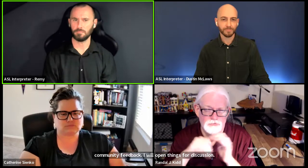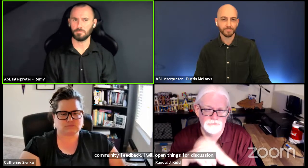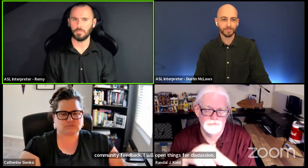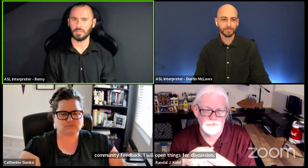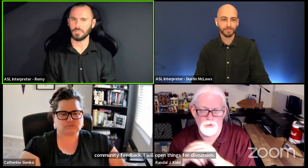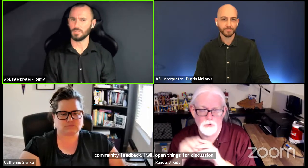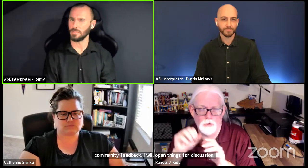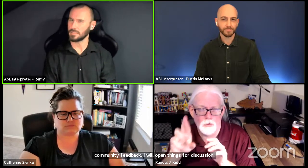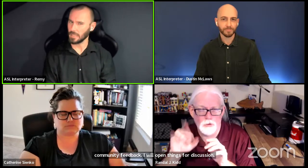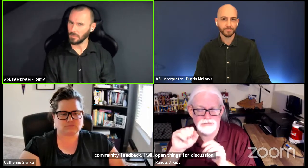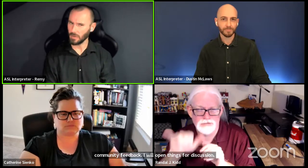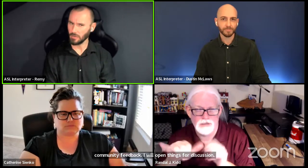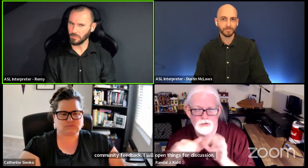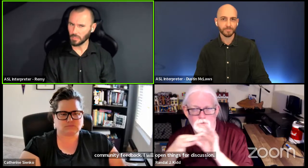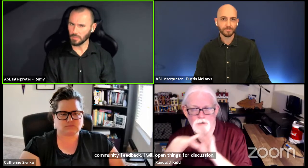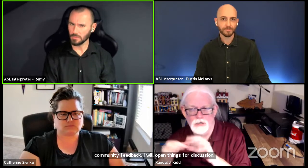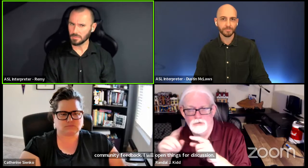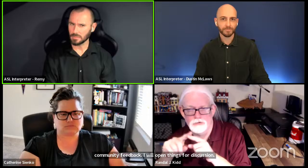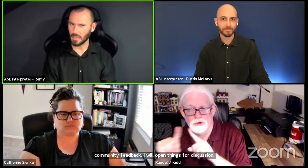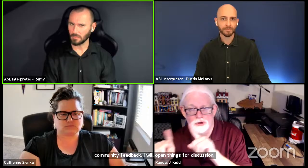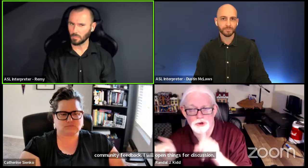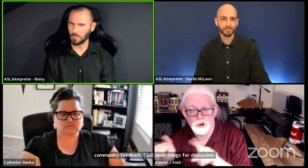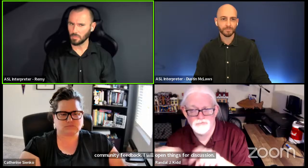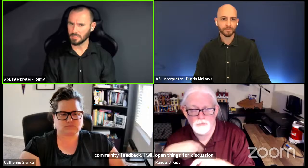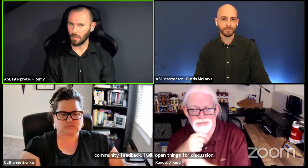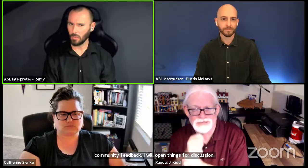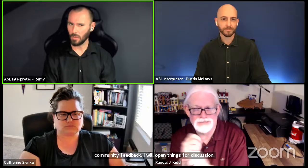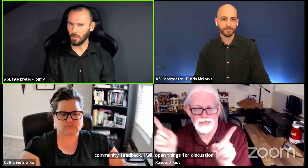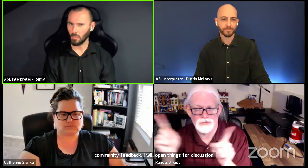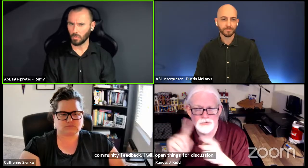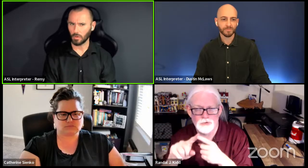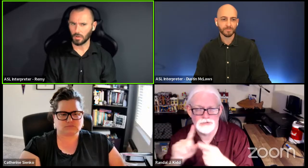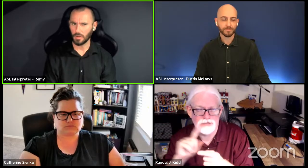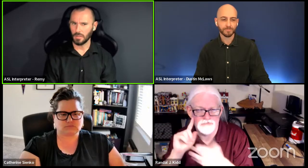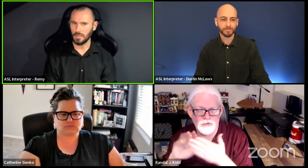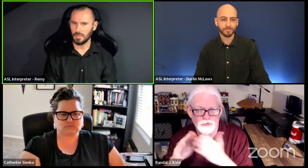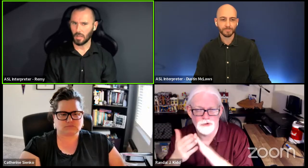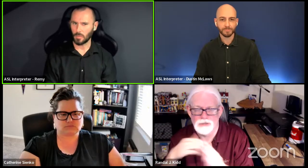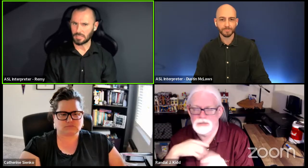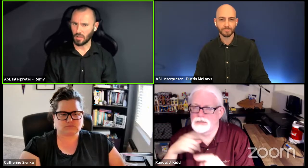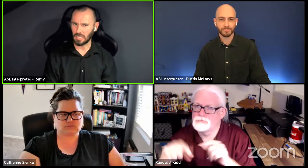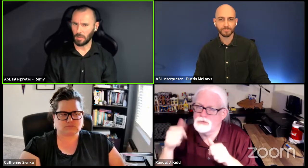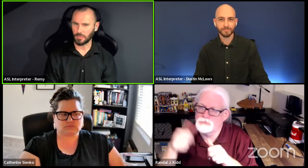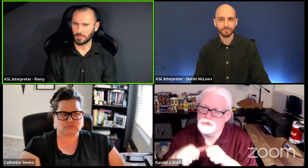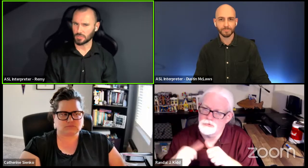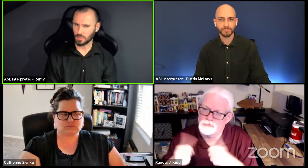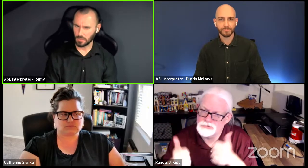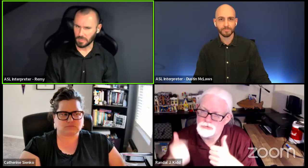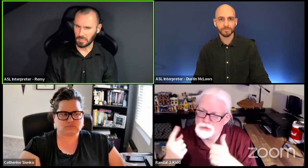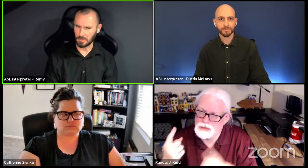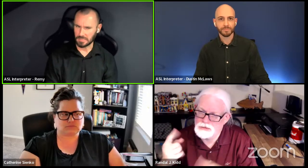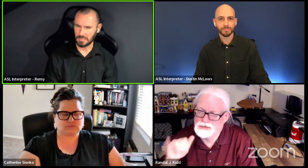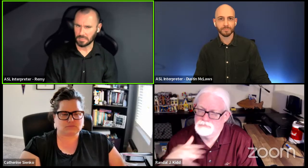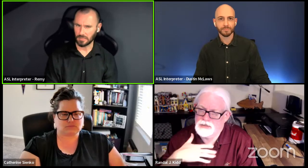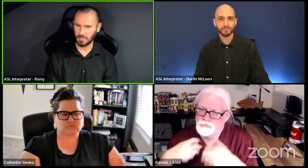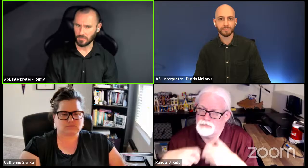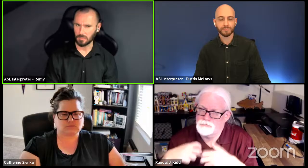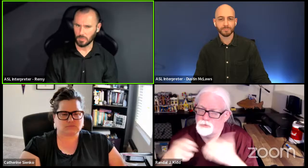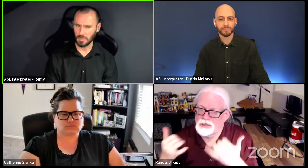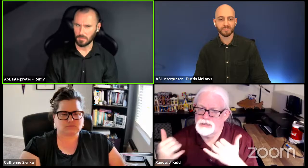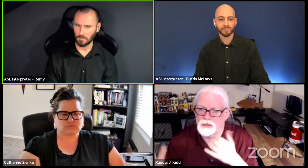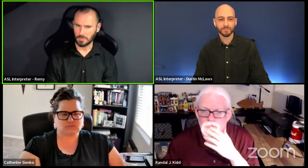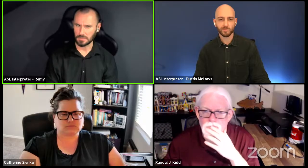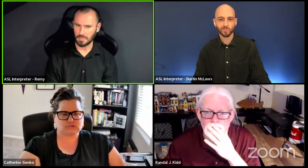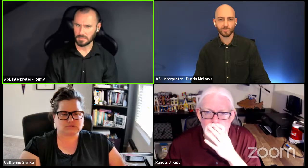in relation to the second round of interviews. Is that when we're doing the town hall, or are we talking about the survey we're sending to the